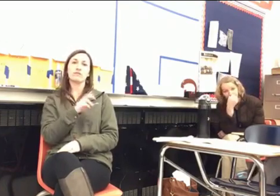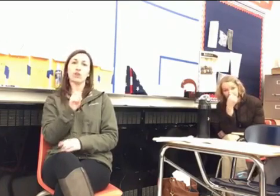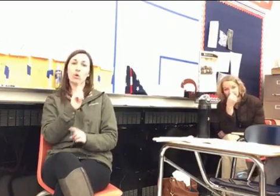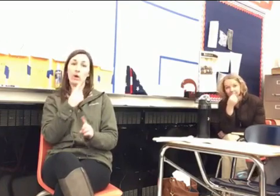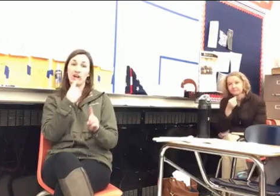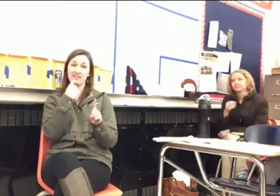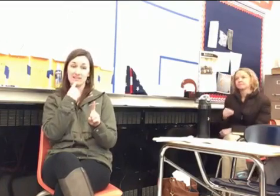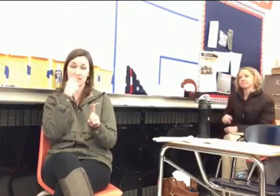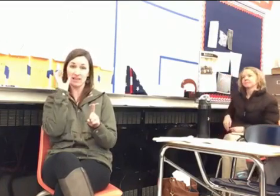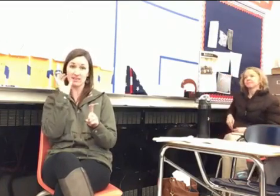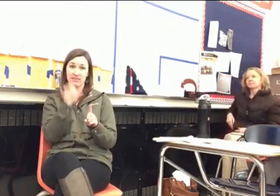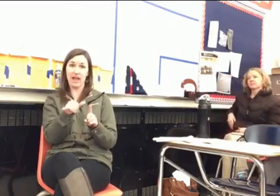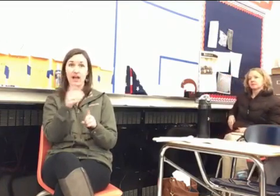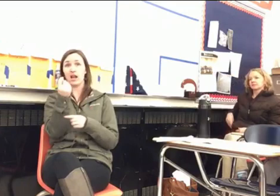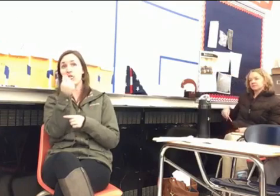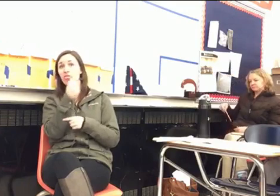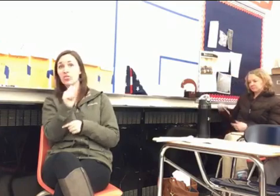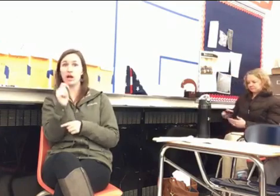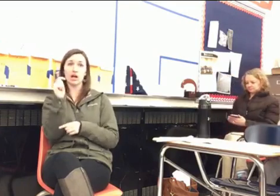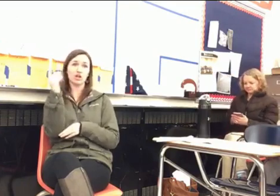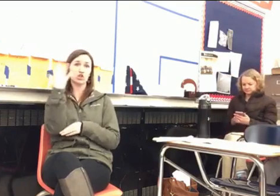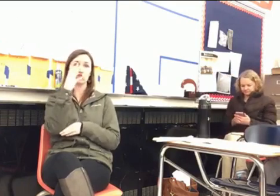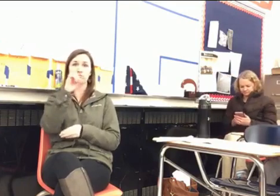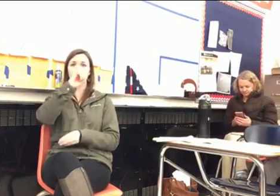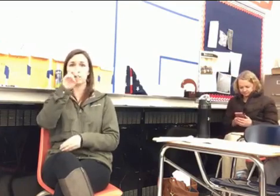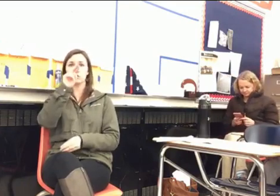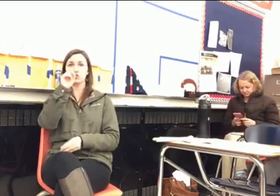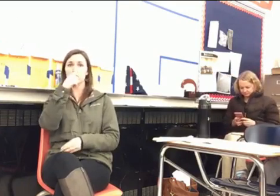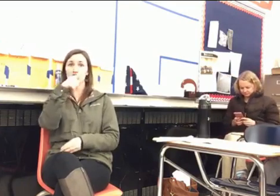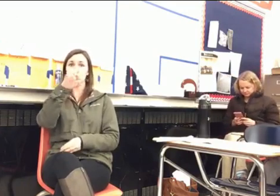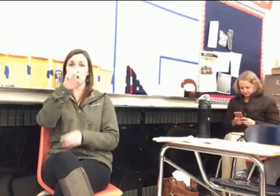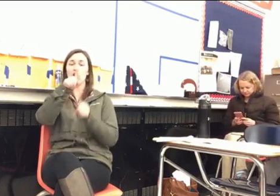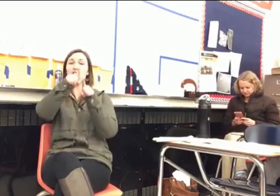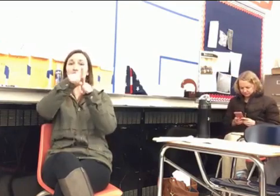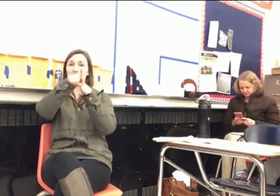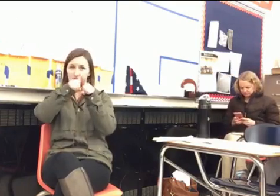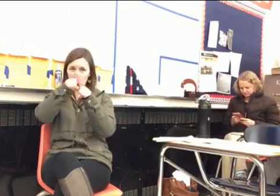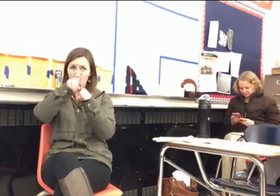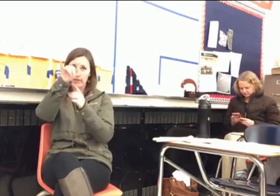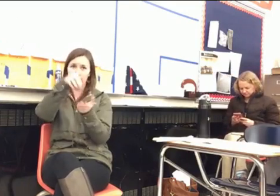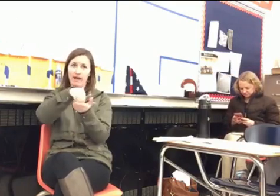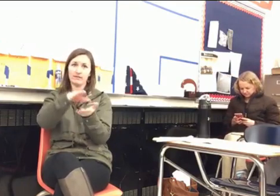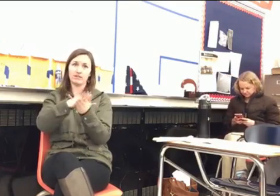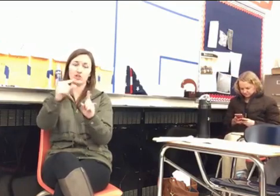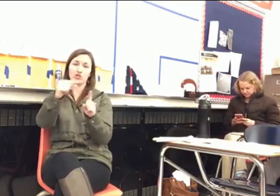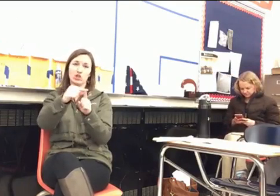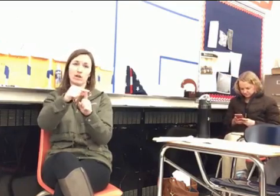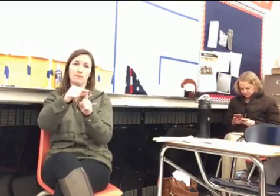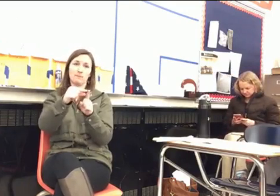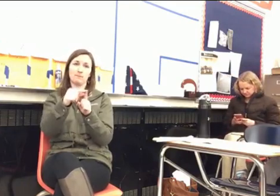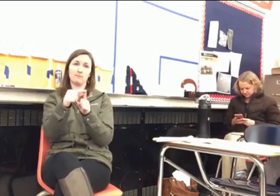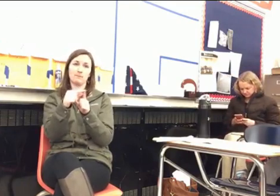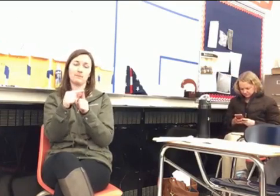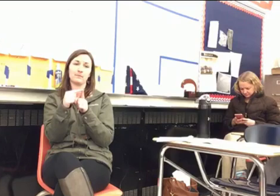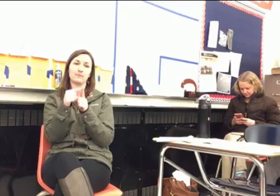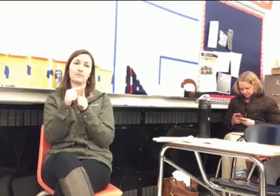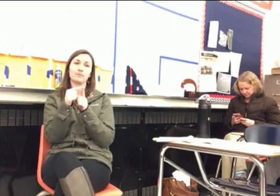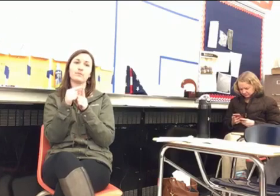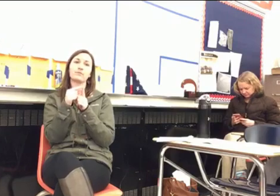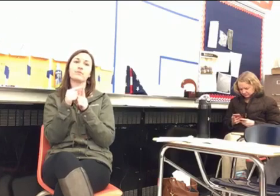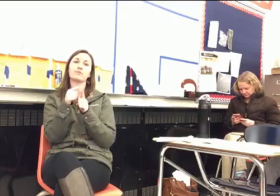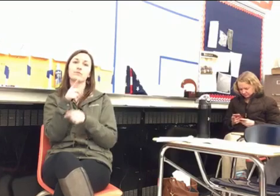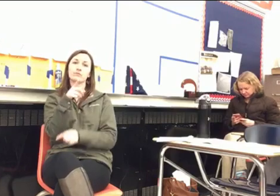says the jungle, I want you to go ahead and star that term. Okay, you will learn about what the jungle does, read over